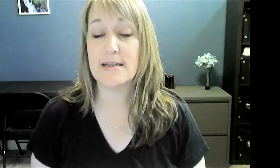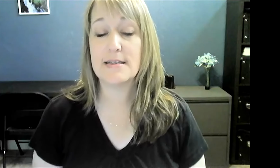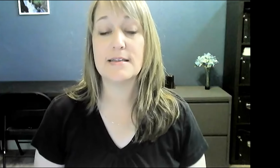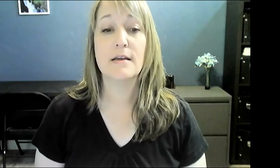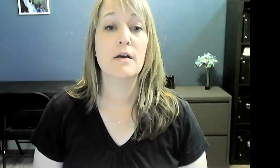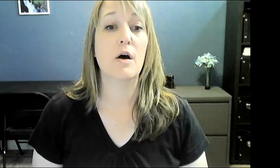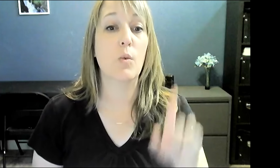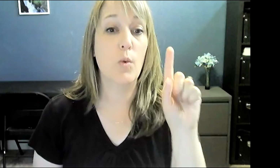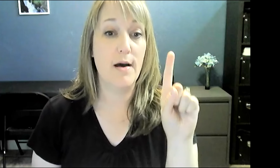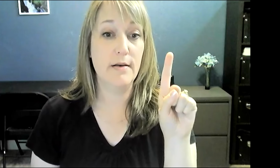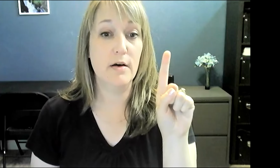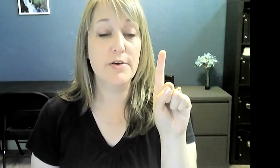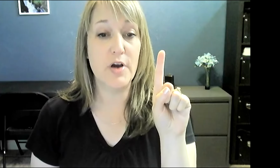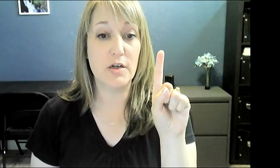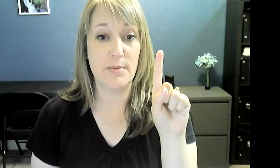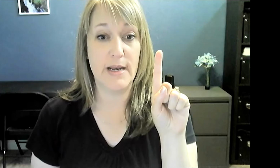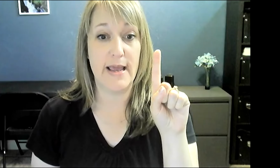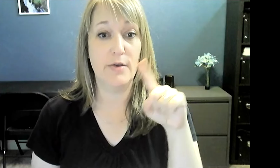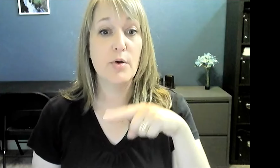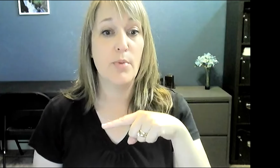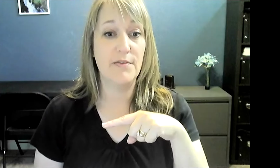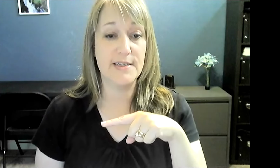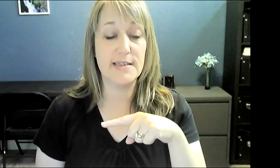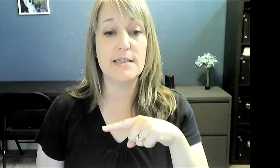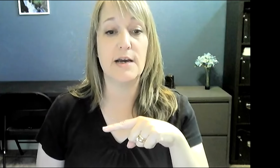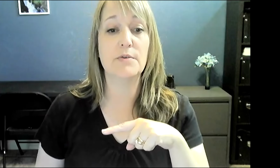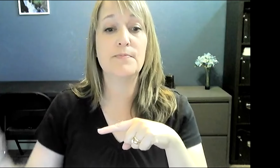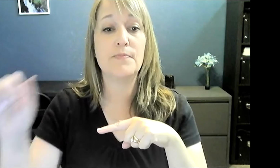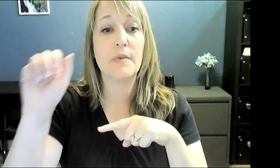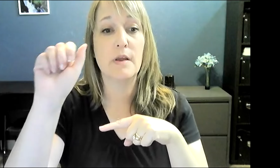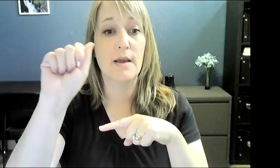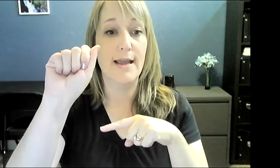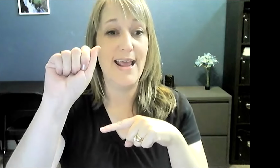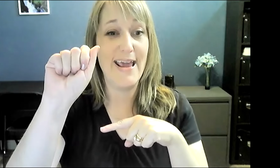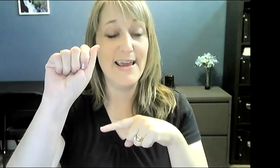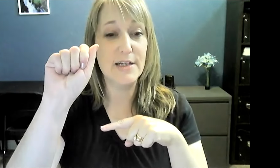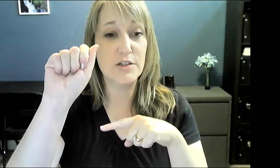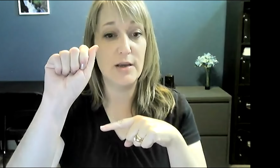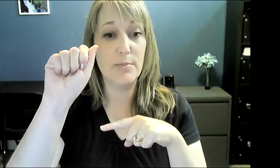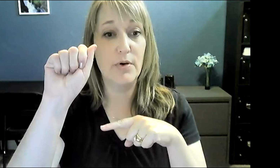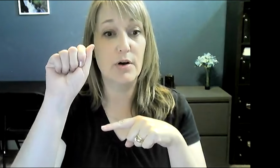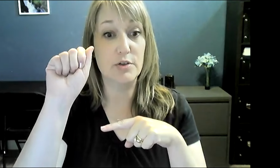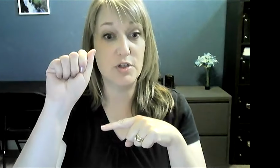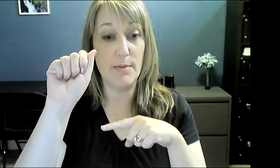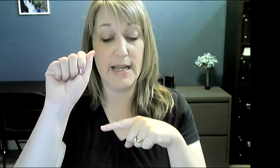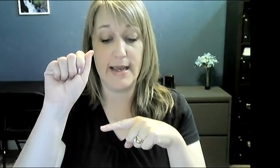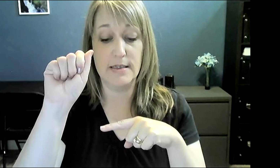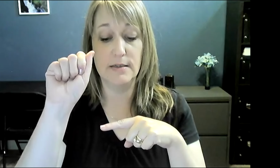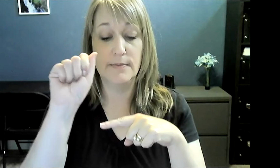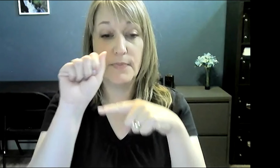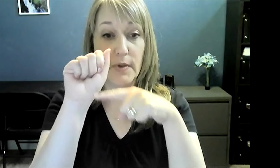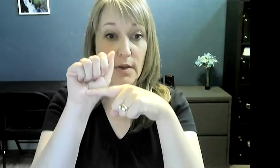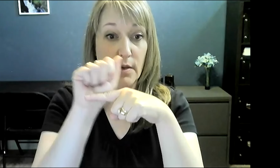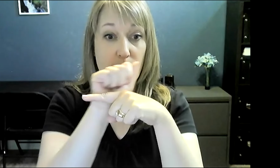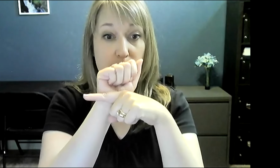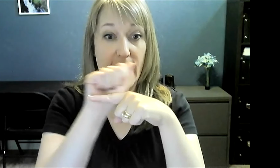Practice. A 1 on your non-dominant hand, palm facing down, an A hand shape on your dominant hand, back